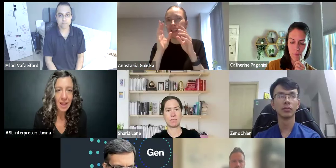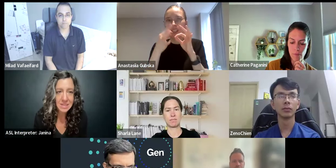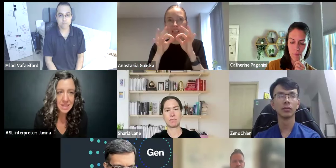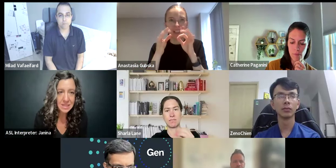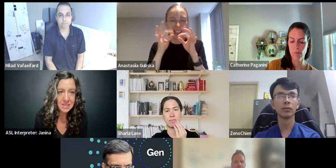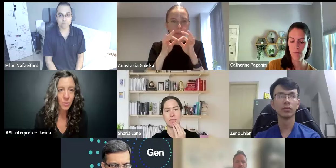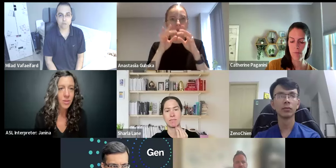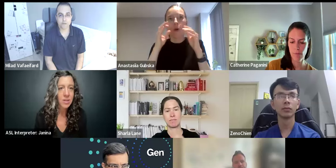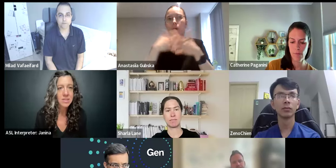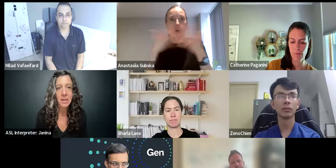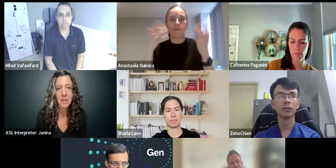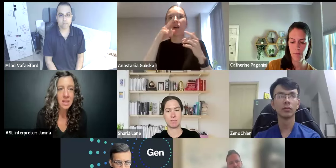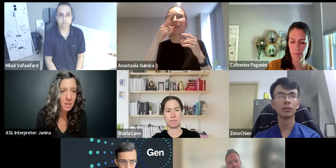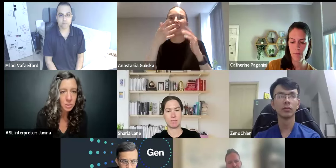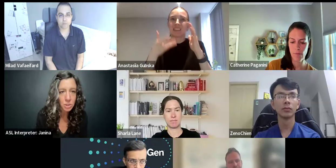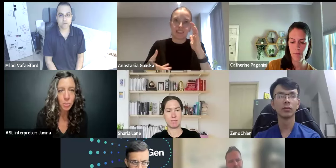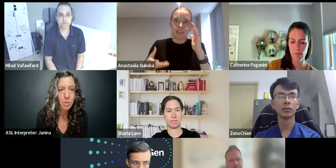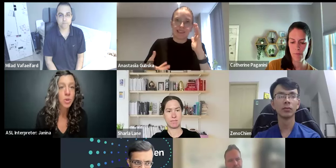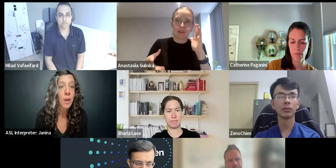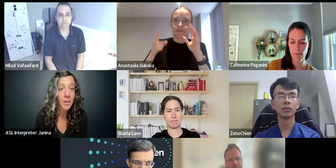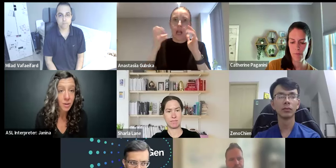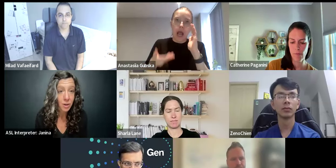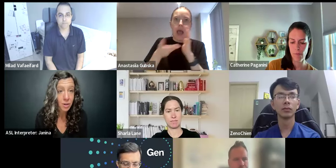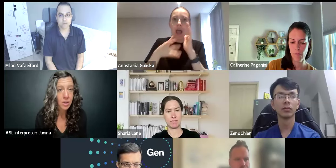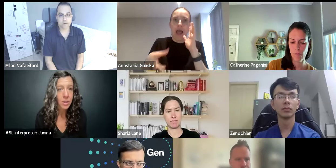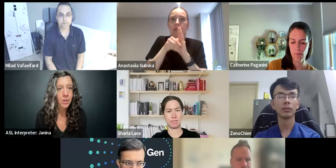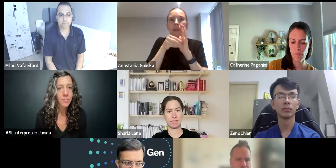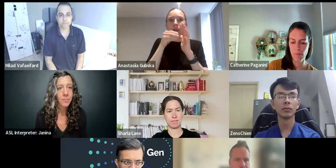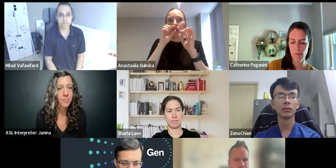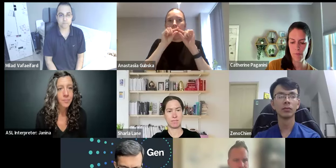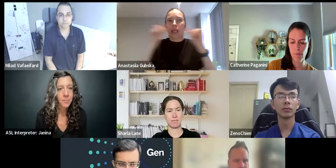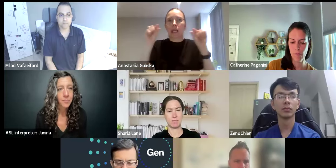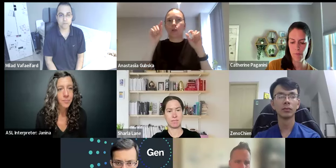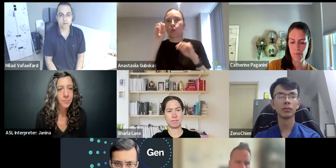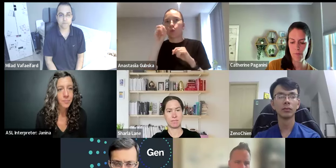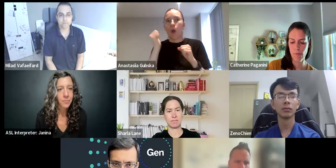requests for access, whether it's a sign language interpreters or whatever,